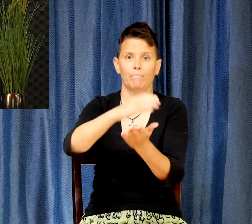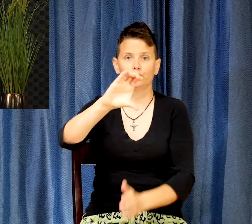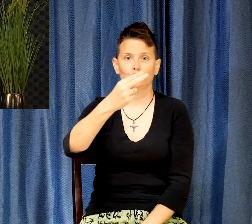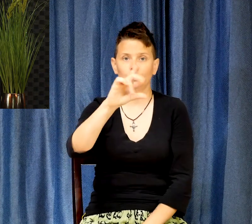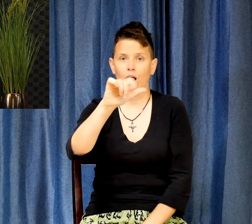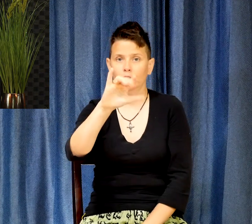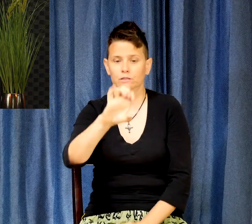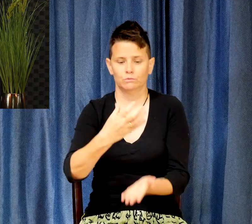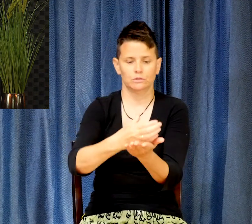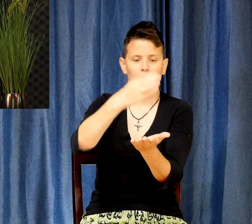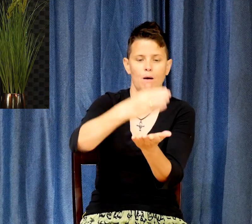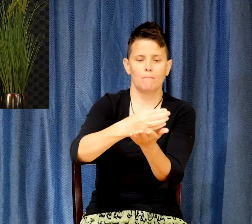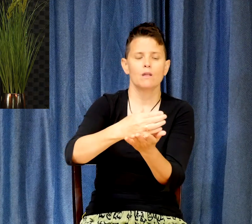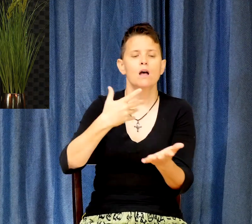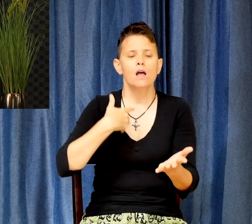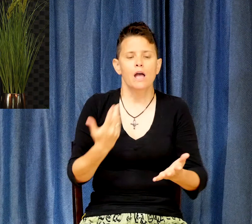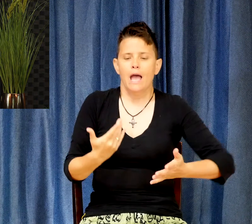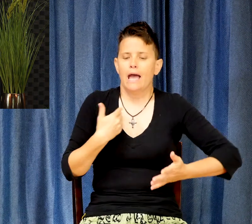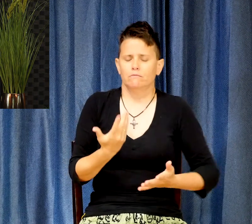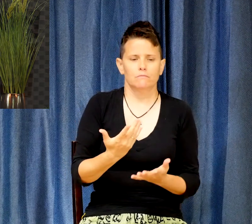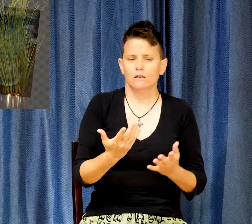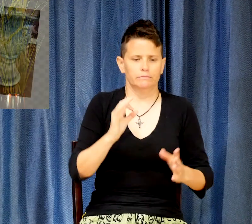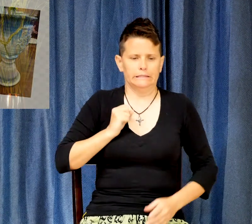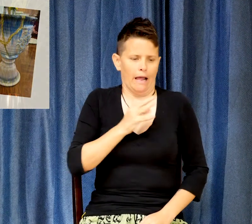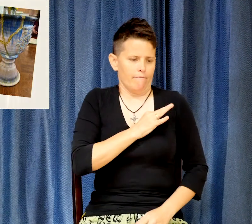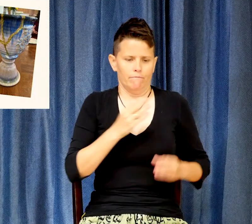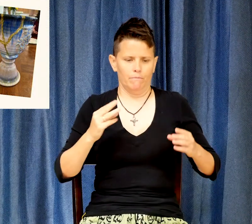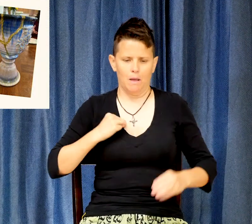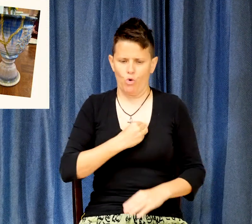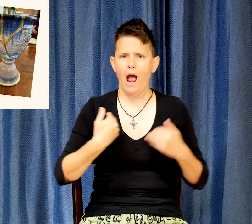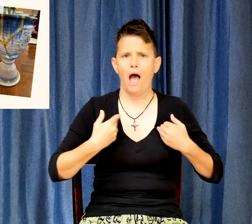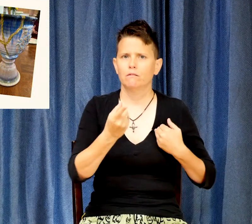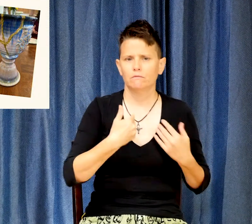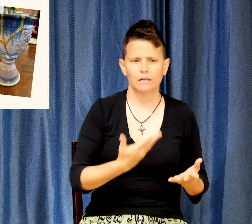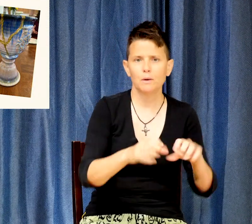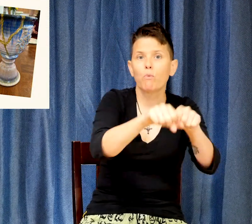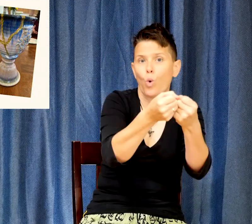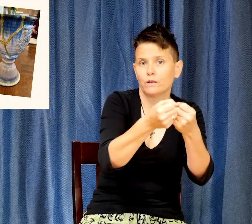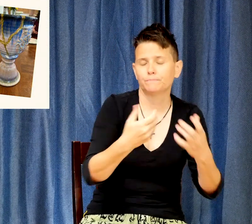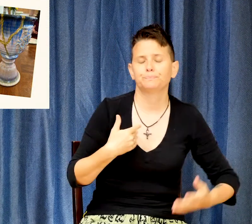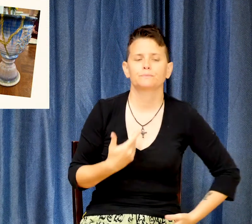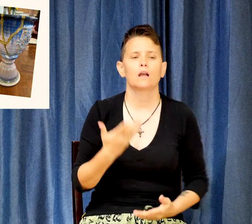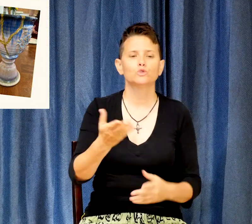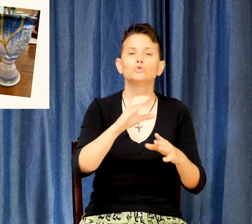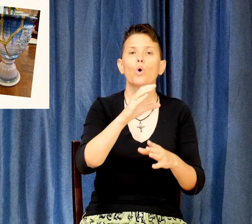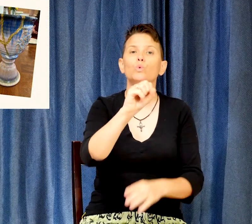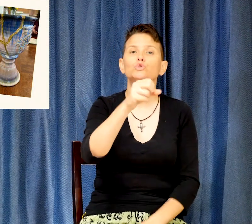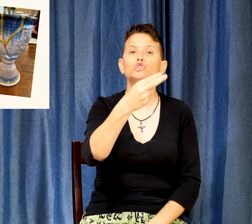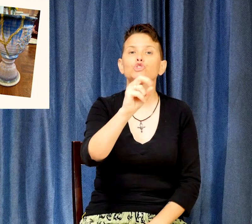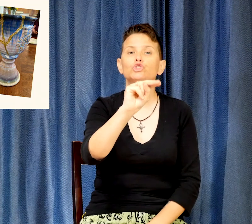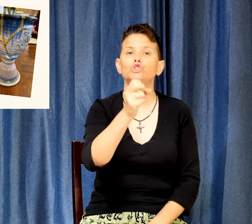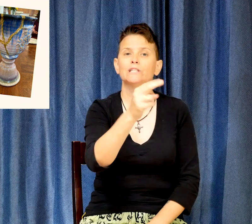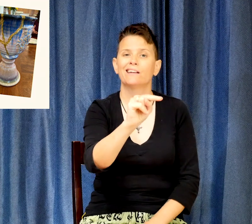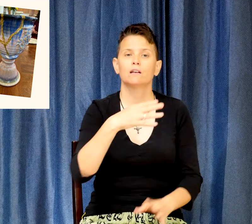she blessed it, and she glued it back together. And then we each took turns using a golden paint to paint